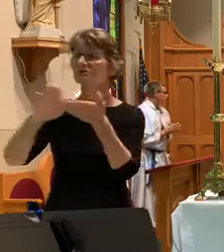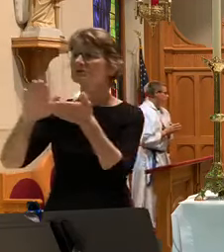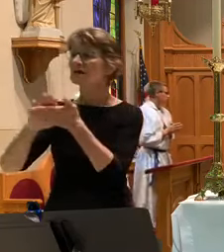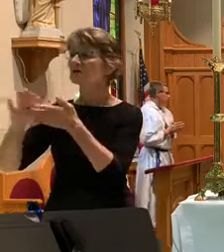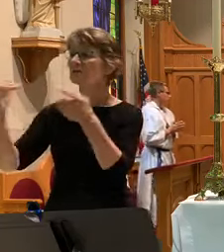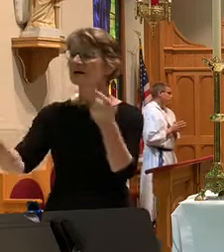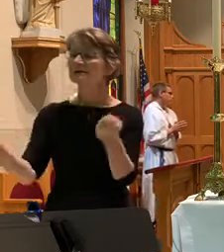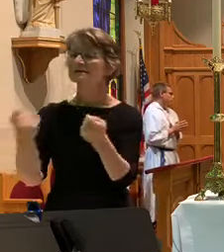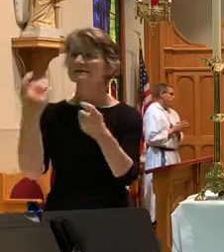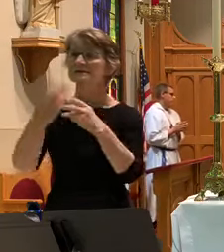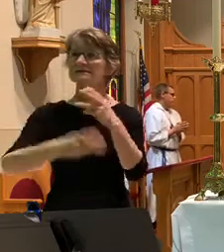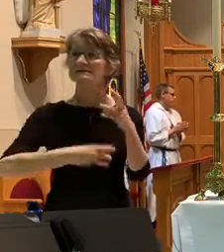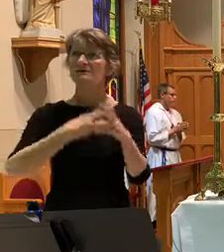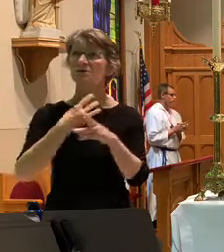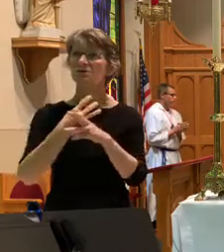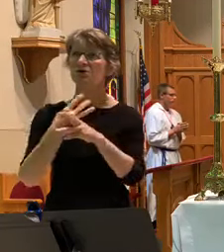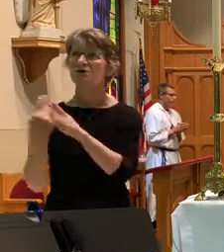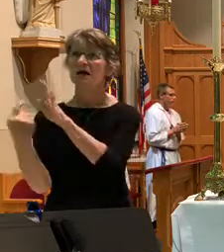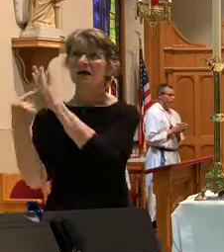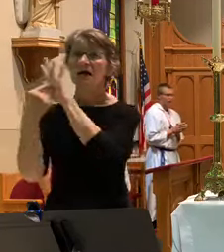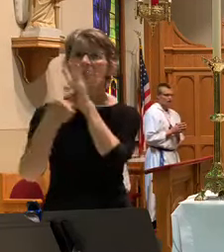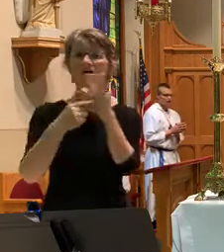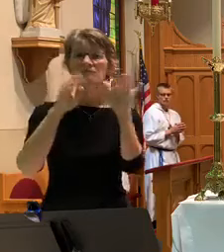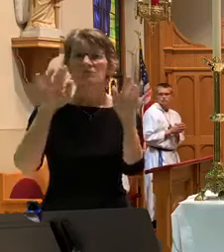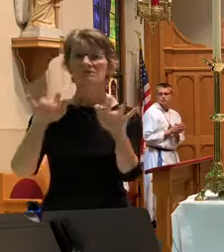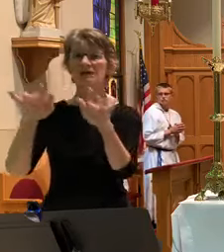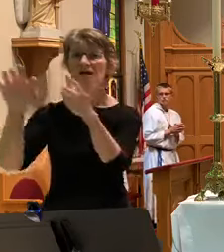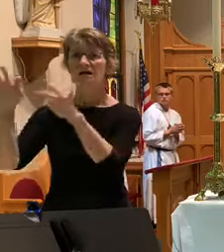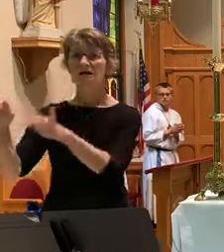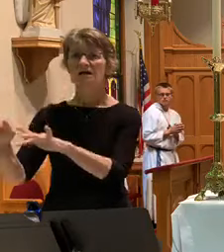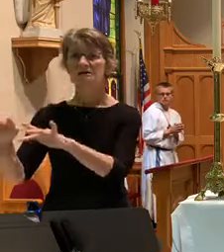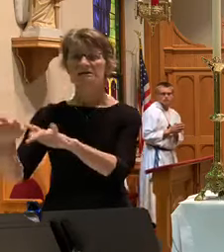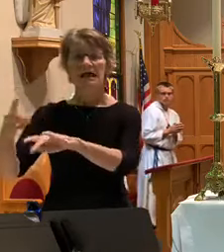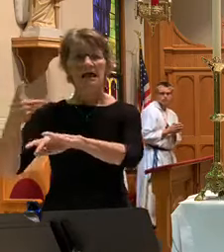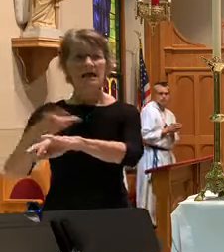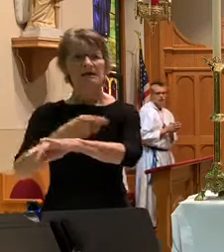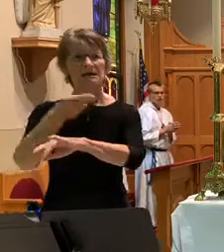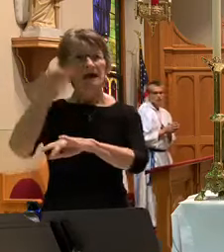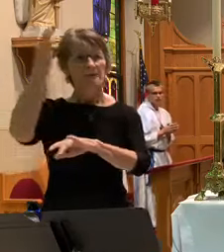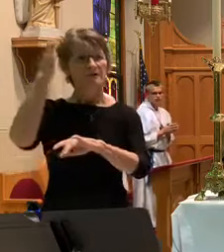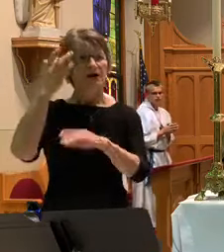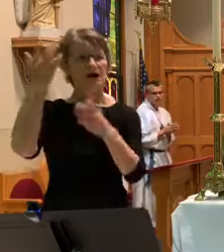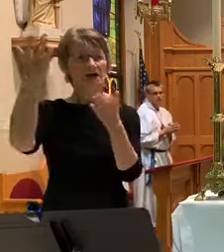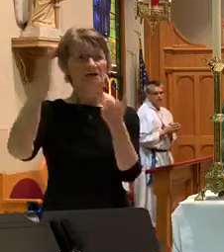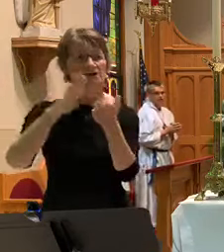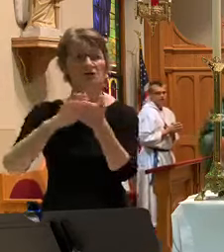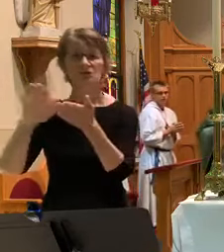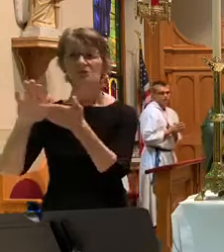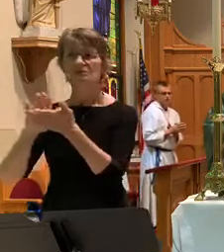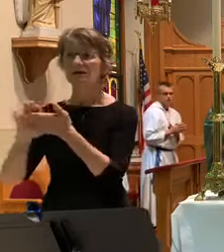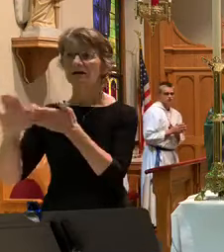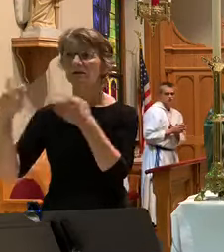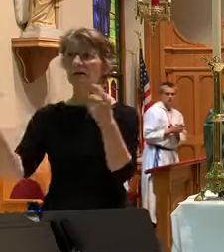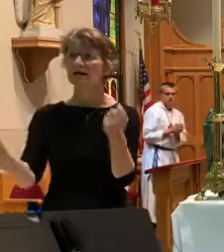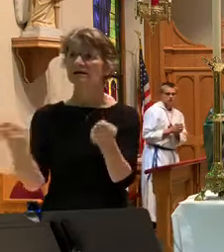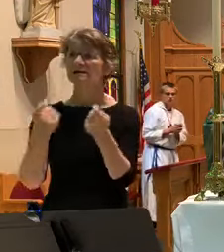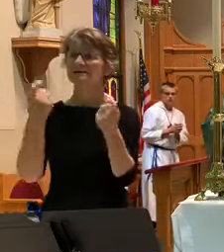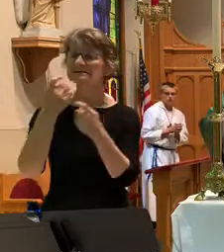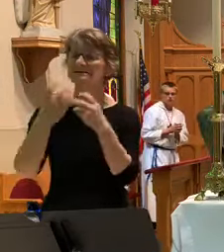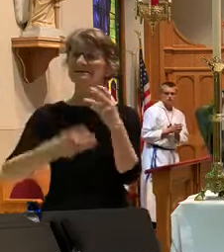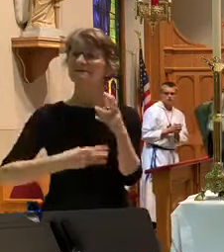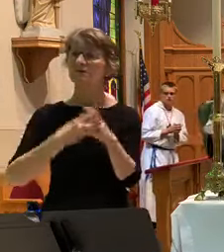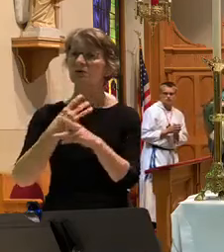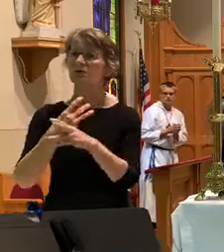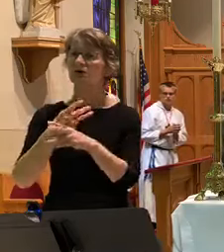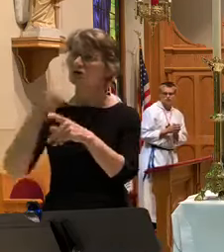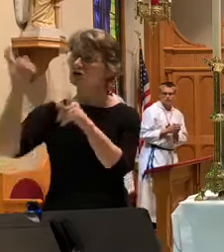God, you take away the sins of the world. Have mercy on us. Lamb of God, you take away